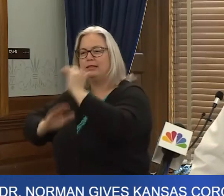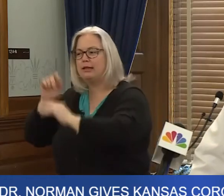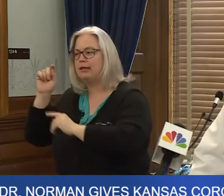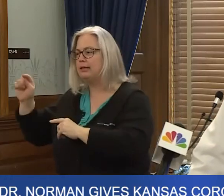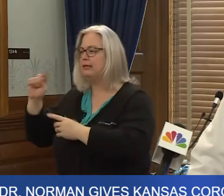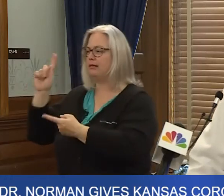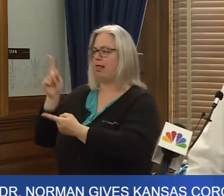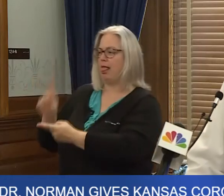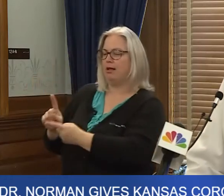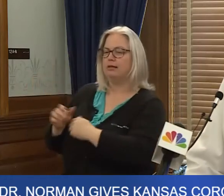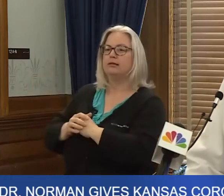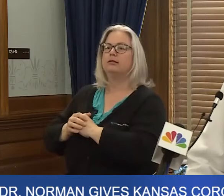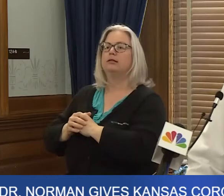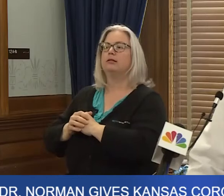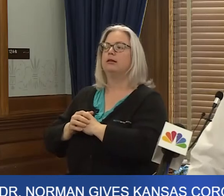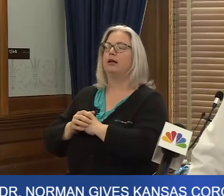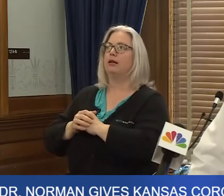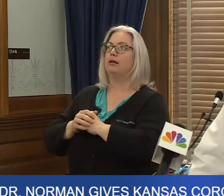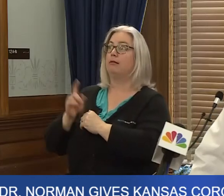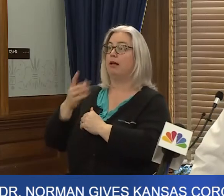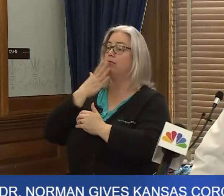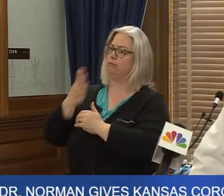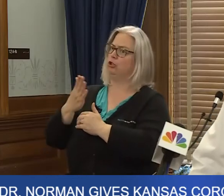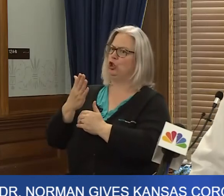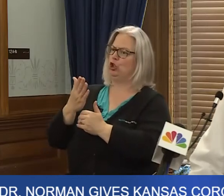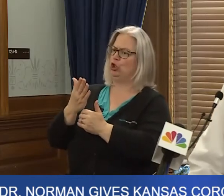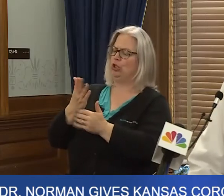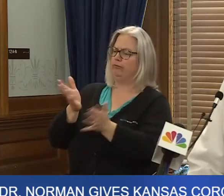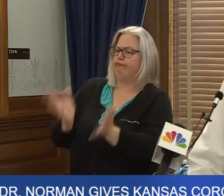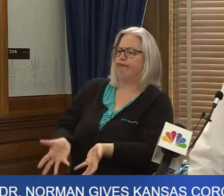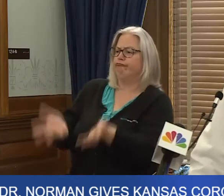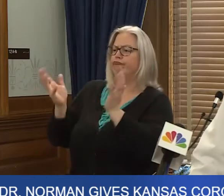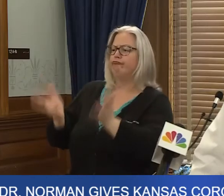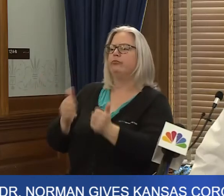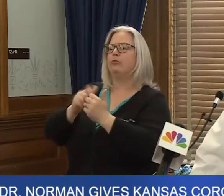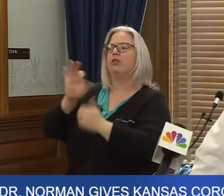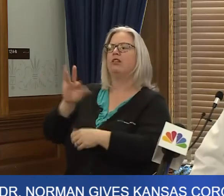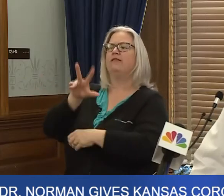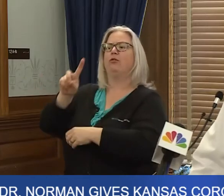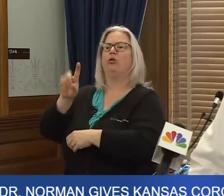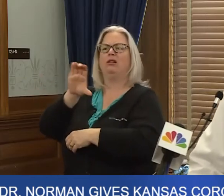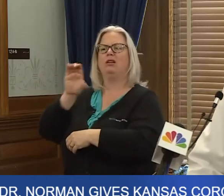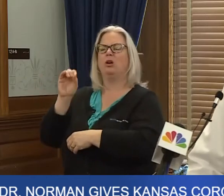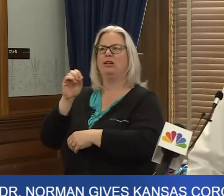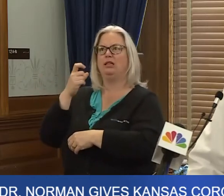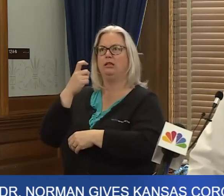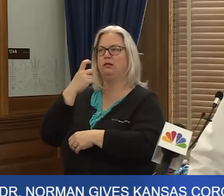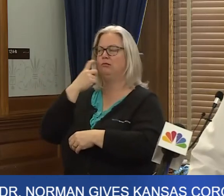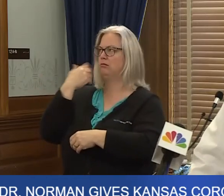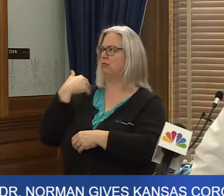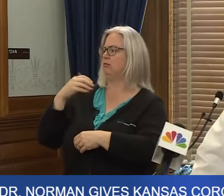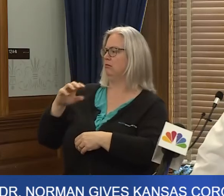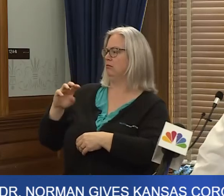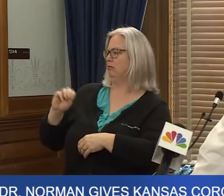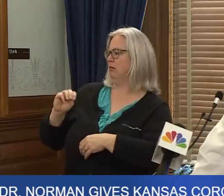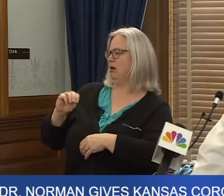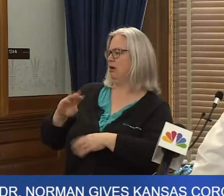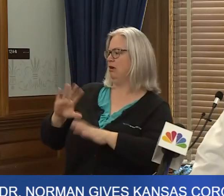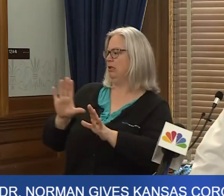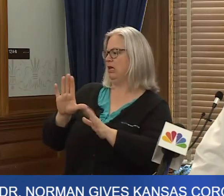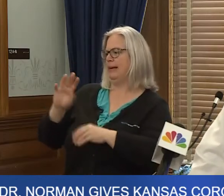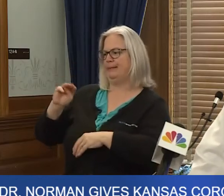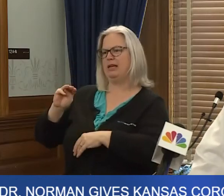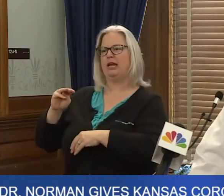And the increased, and I had a good conversation with Ford County on, I guess it was Sunday or Monday, holiday